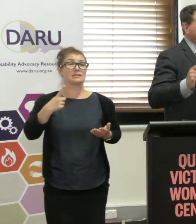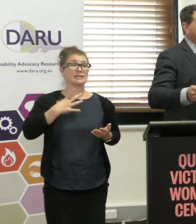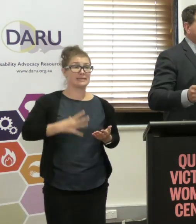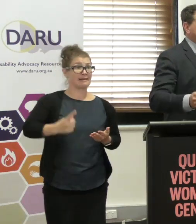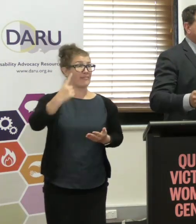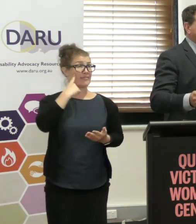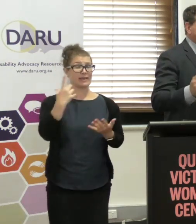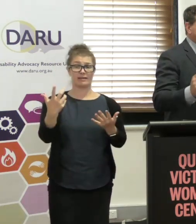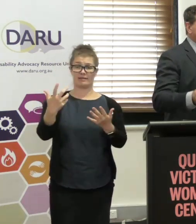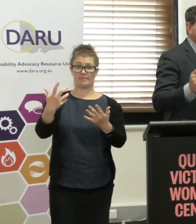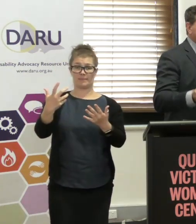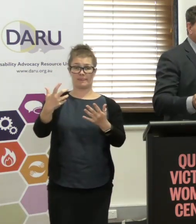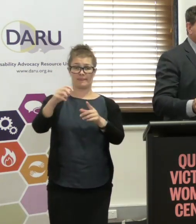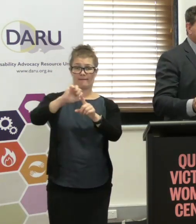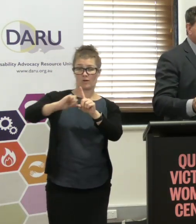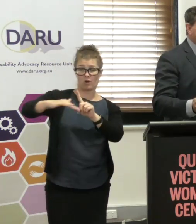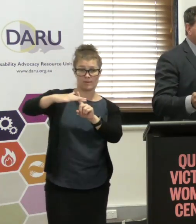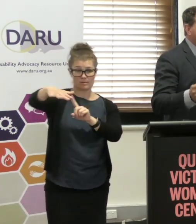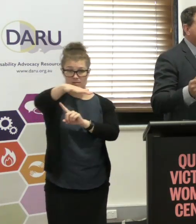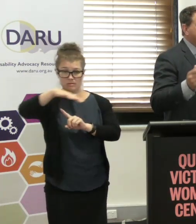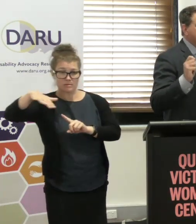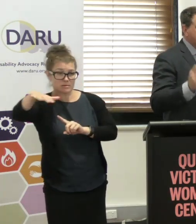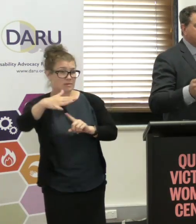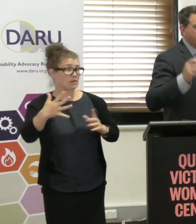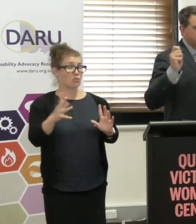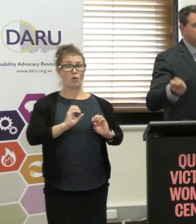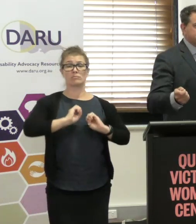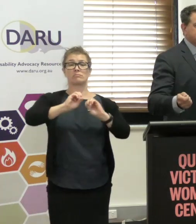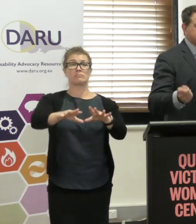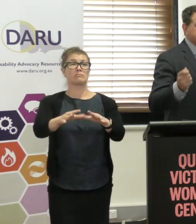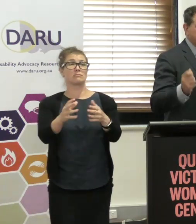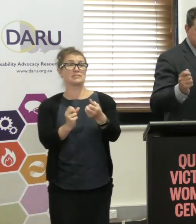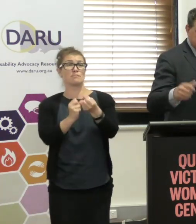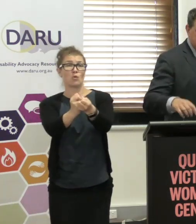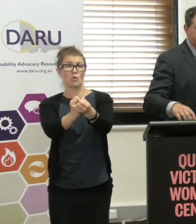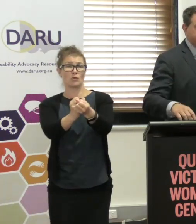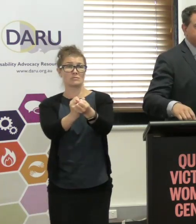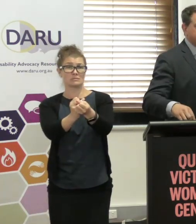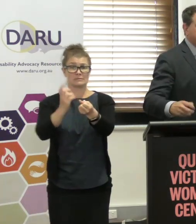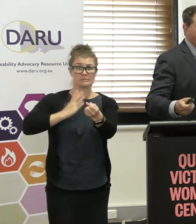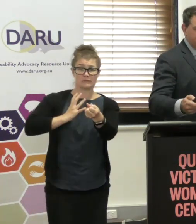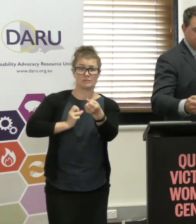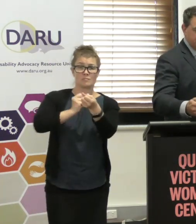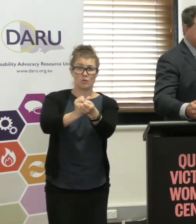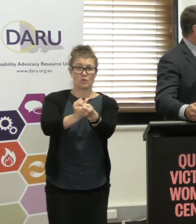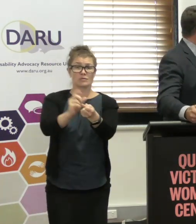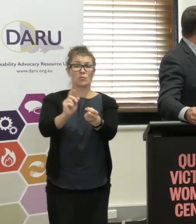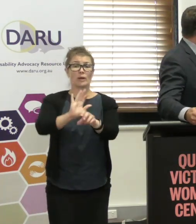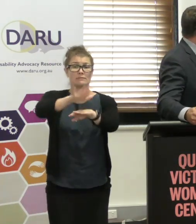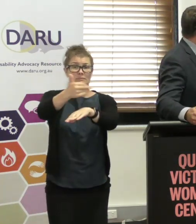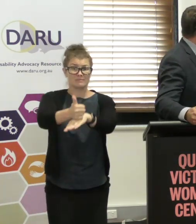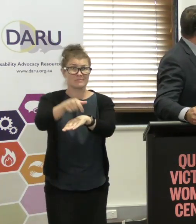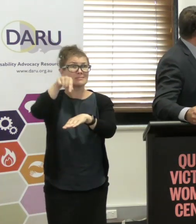you're placing it, that your support into. And even I'll get onto this when I talk about mental health in a few